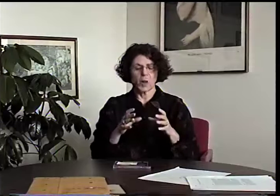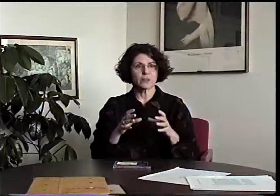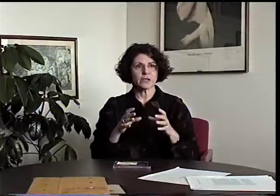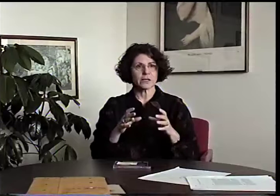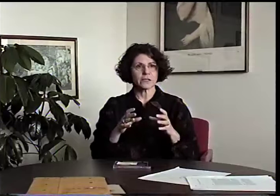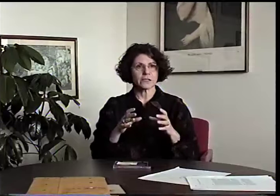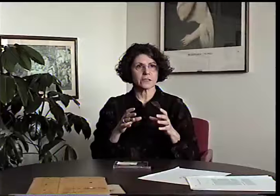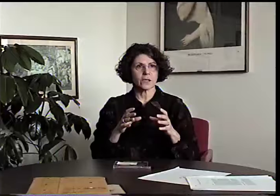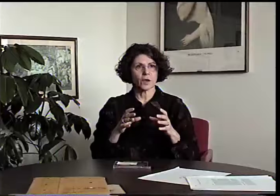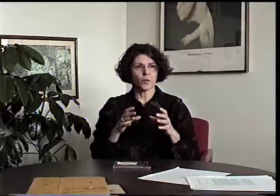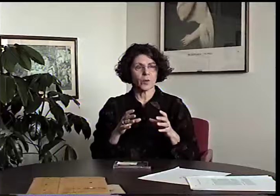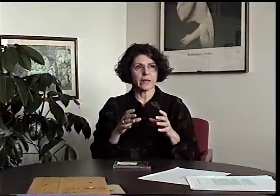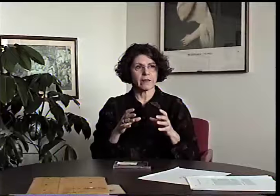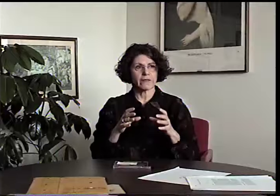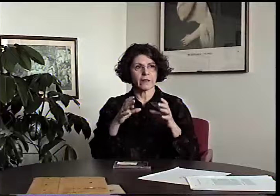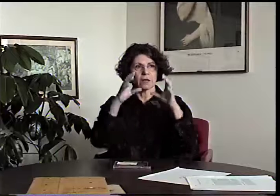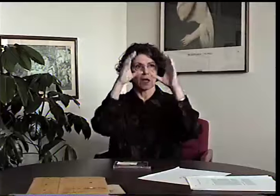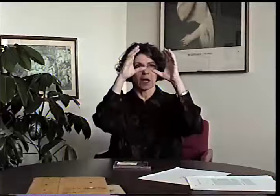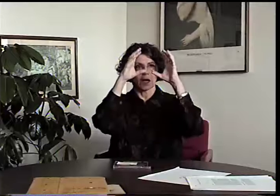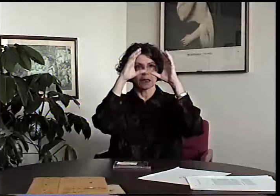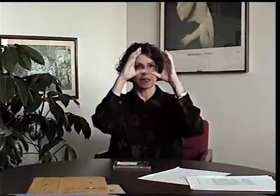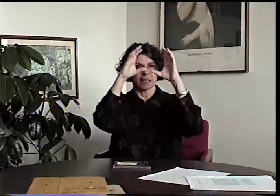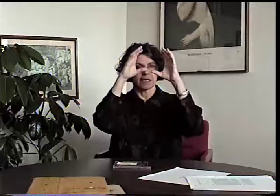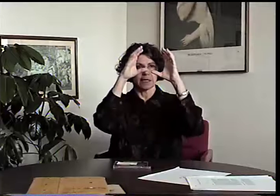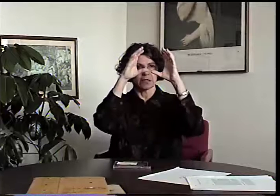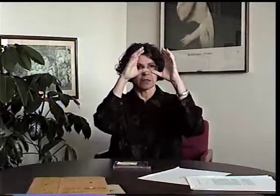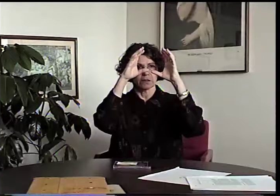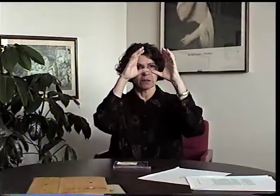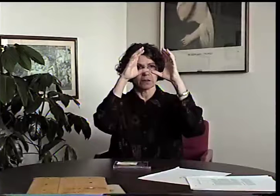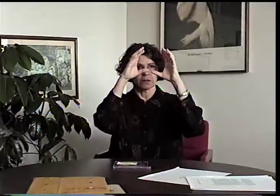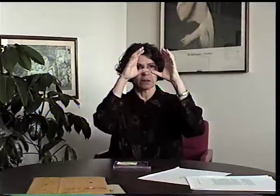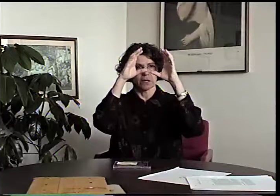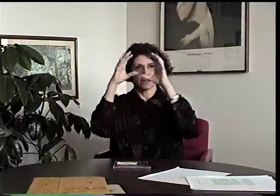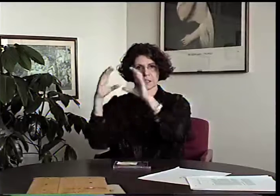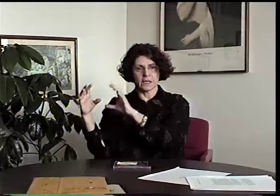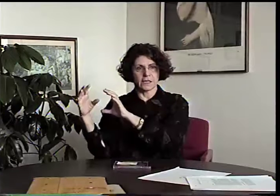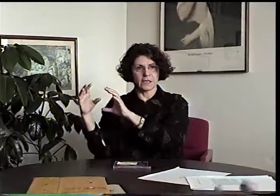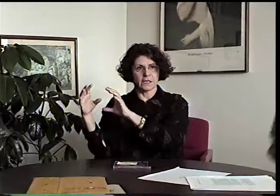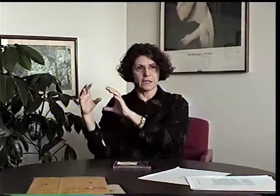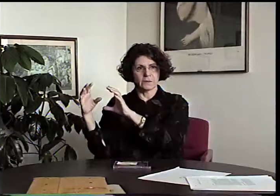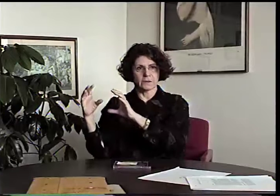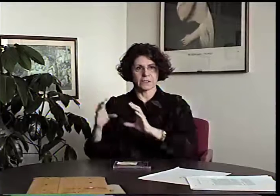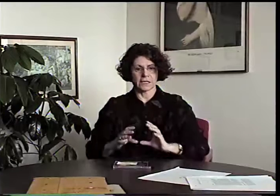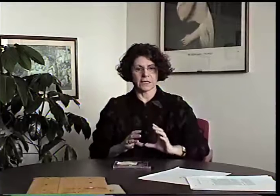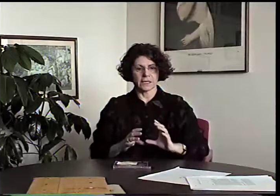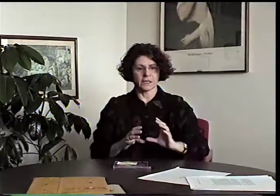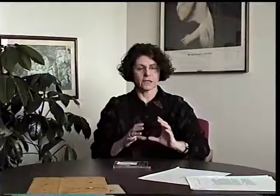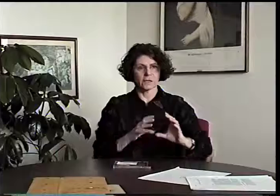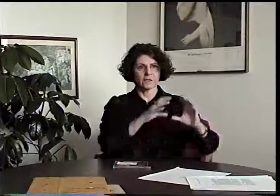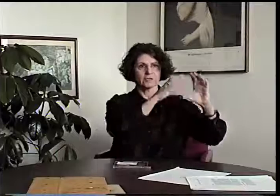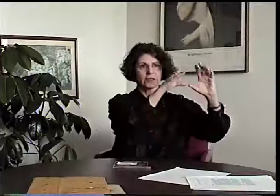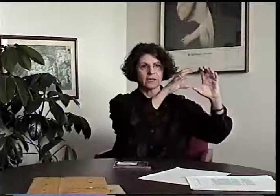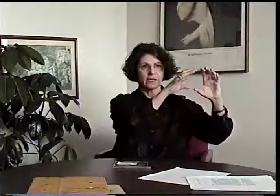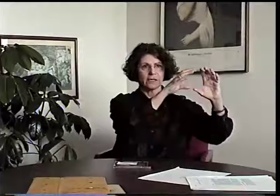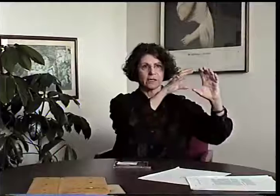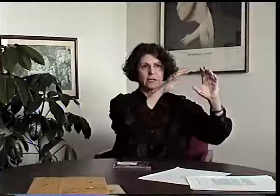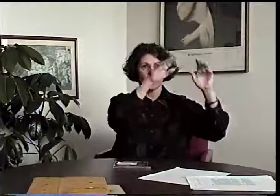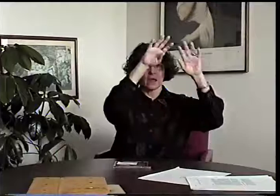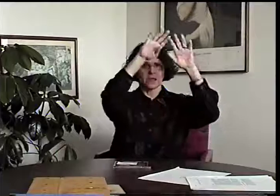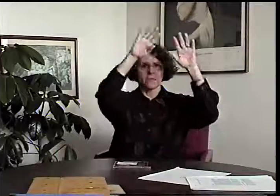poem starts with signing here, signing here, signing here, signing here, then